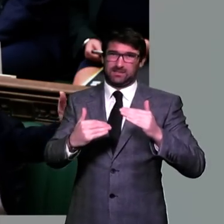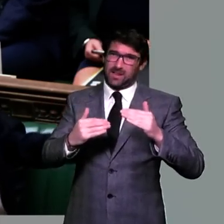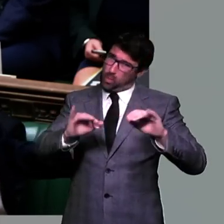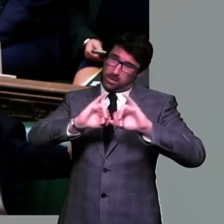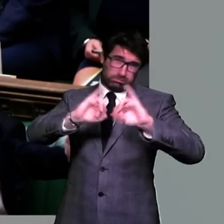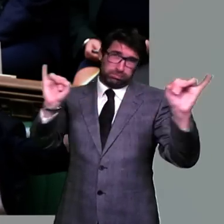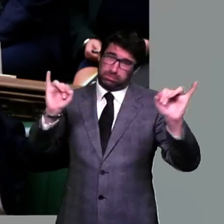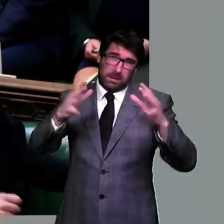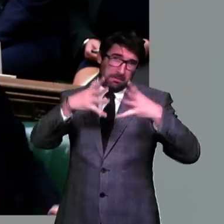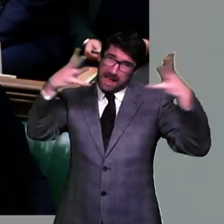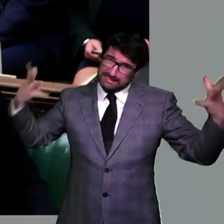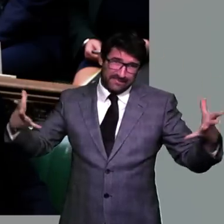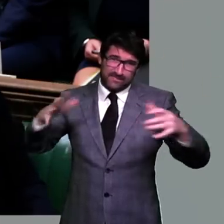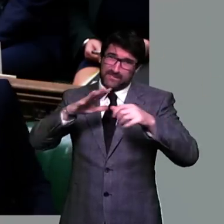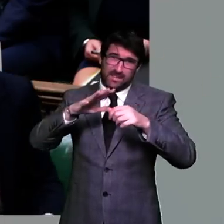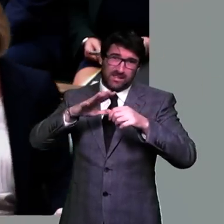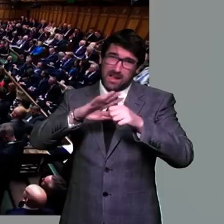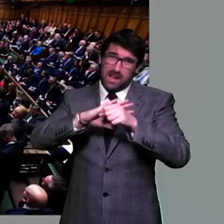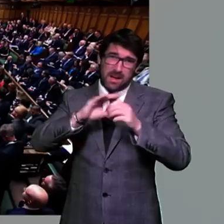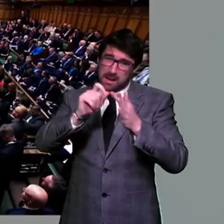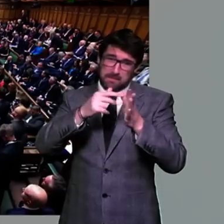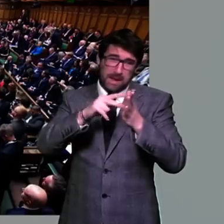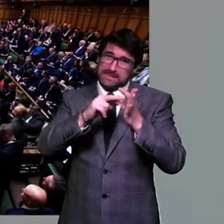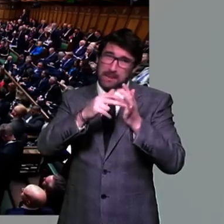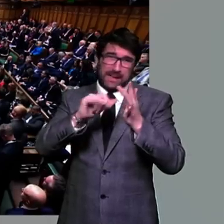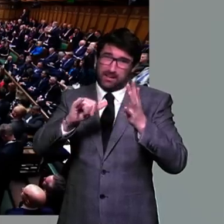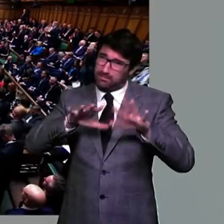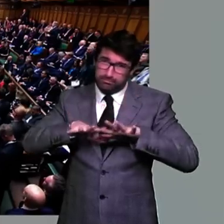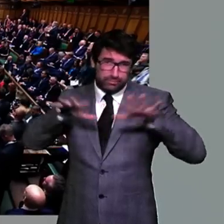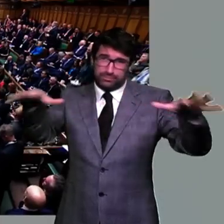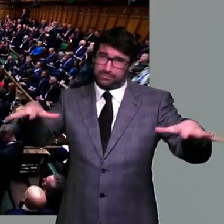pandemic, creating a backlog. We will deal with it. Bernie Gardner.